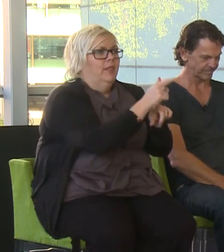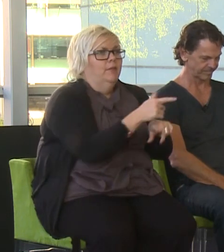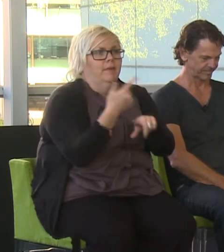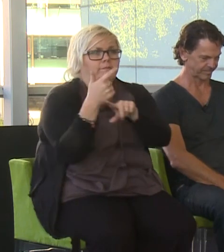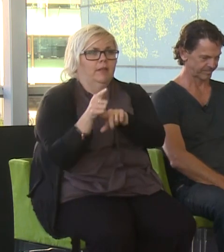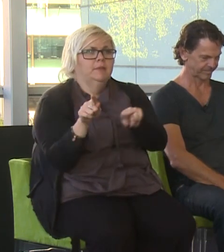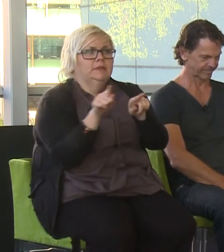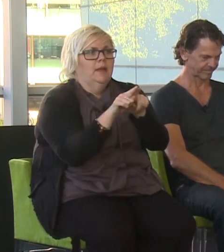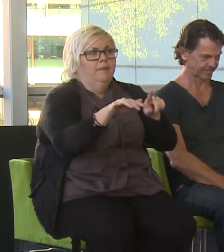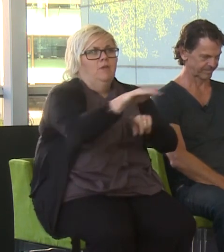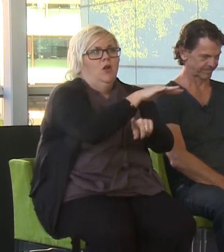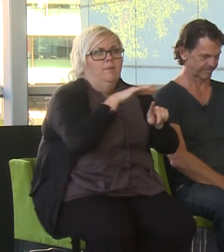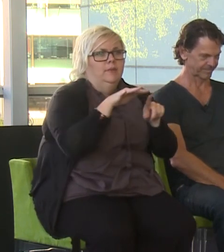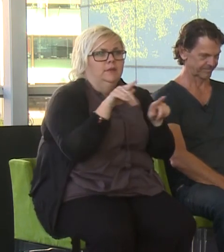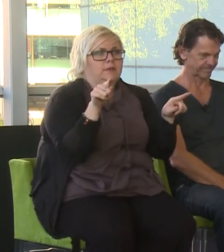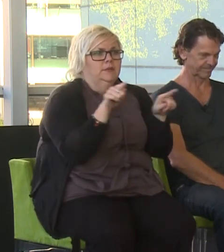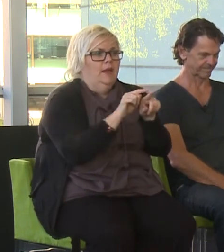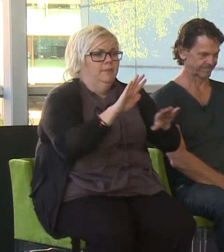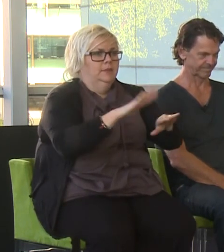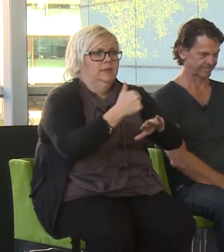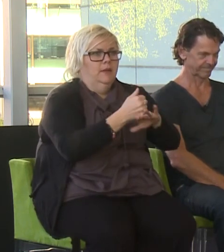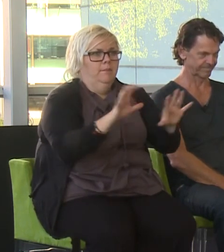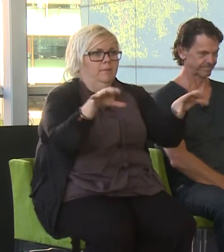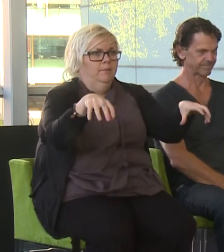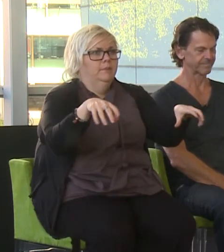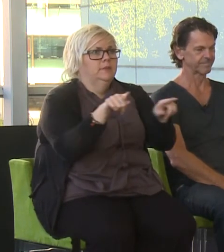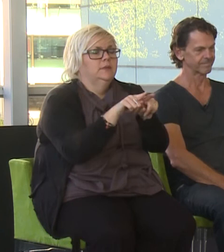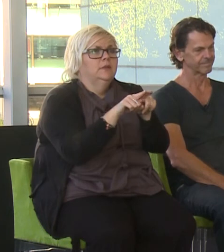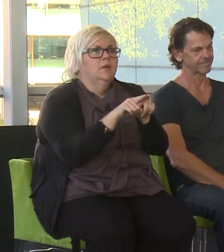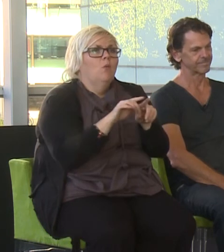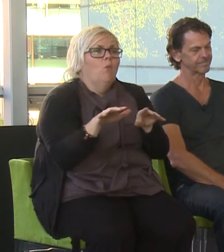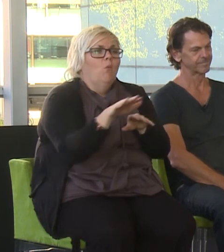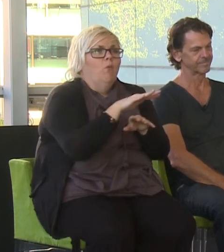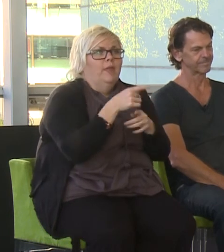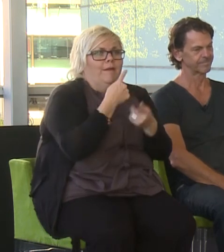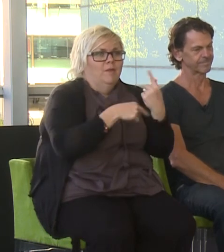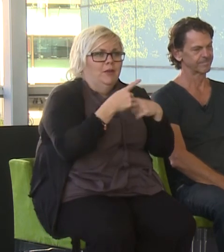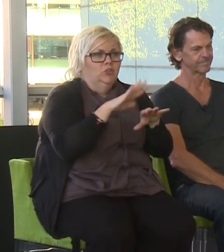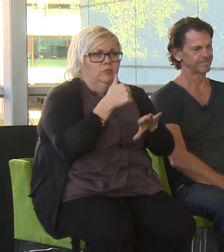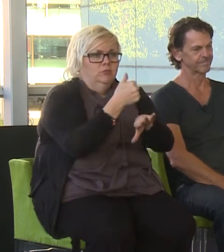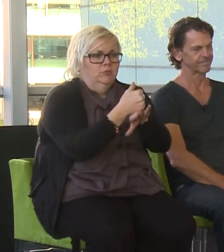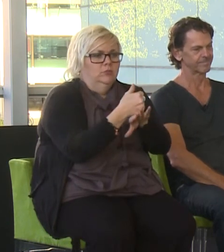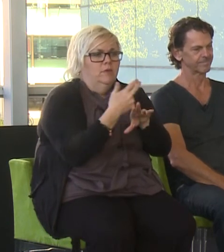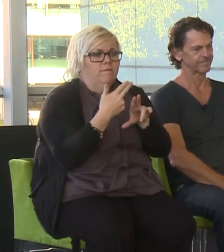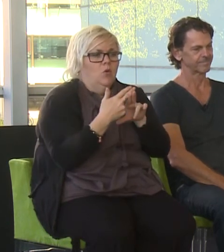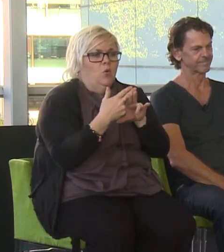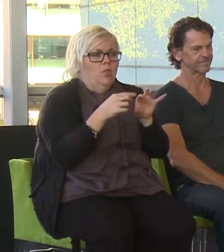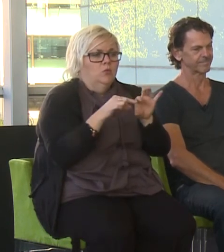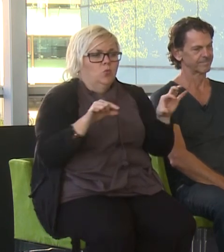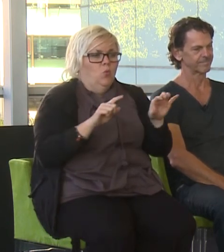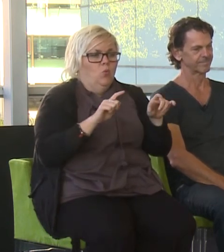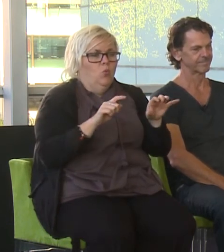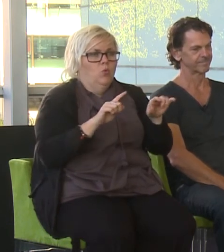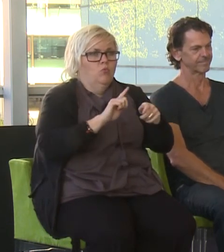same environment, same lighting setup. All this information is then used to replace the real sword with a virtual